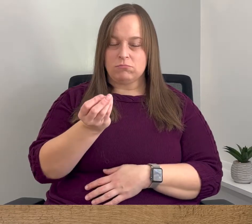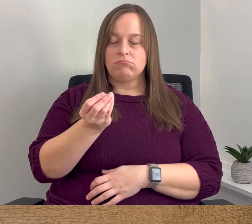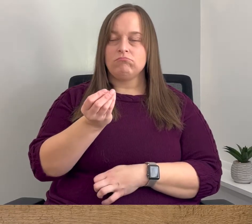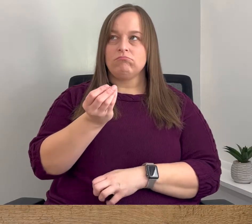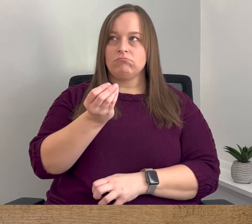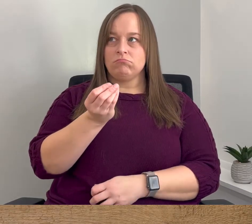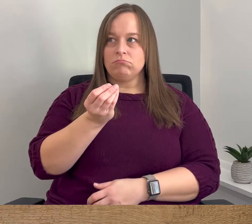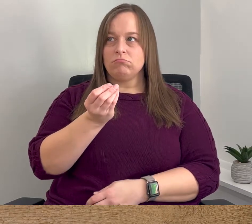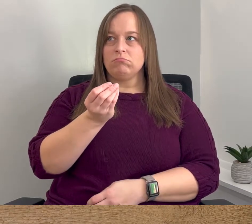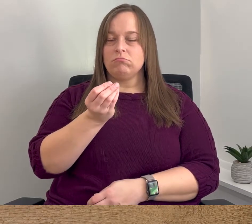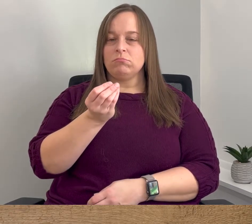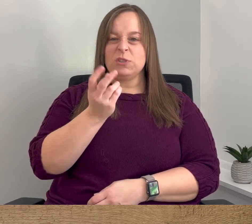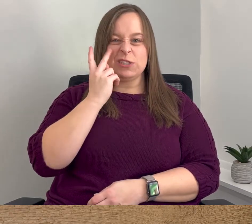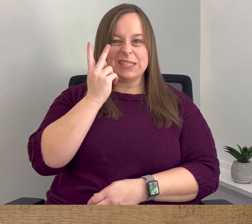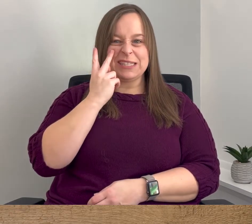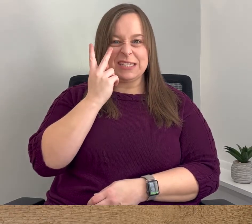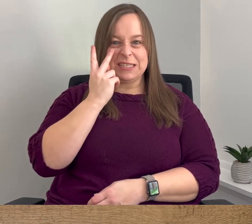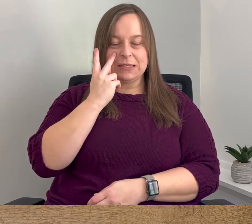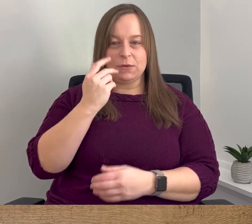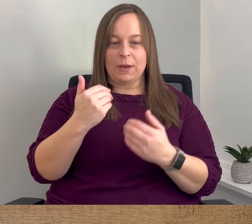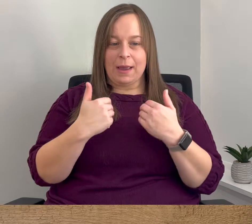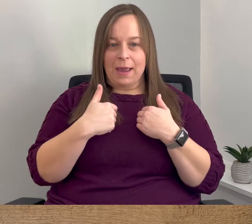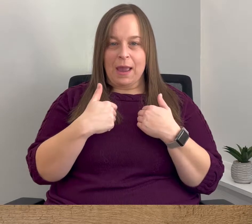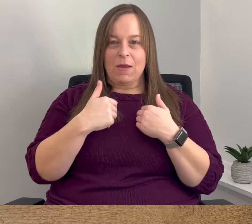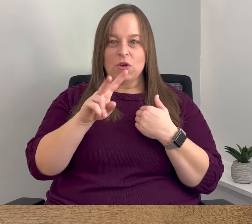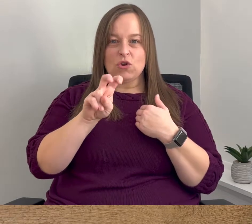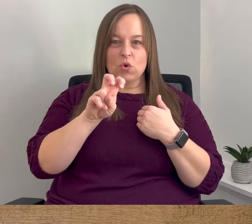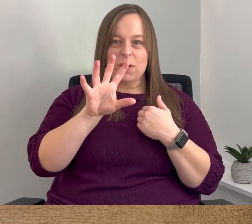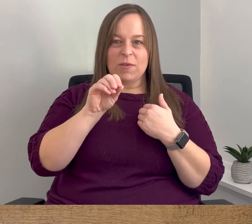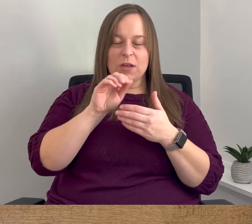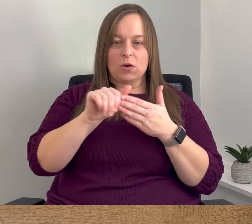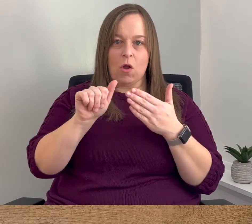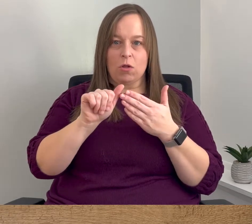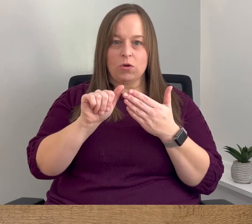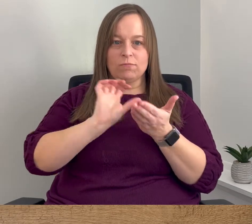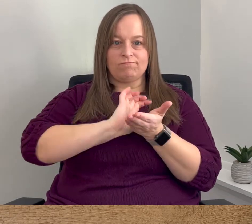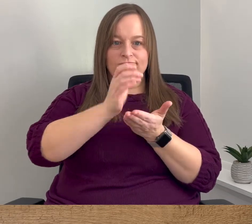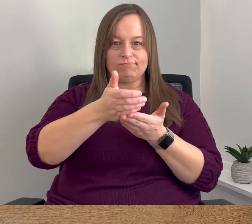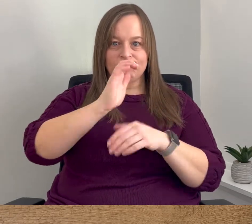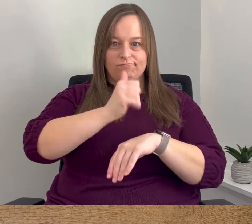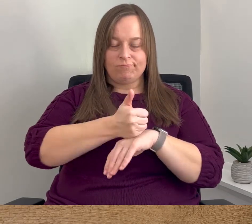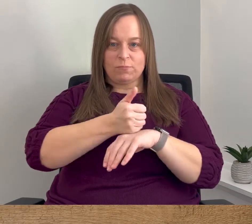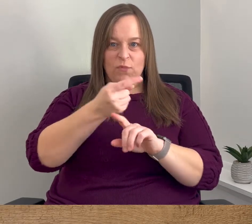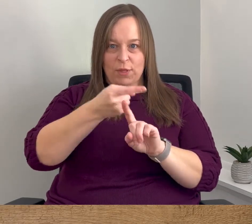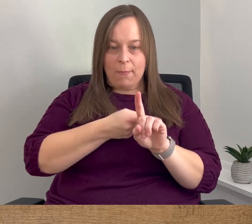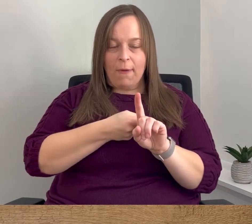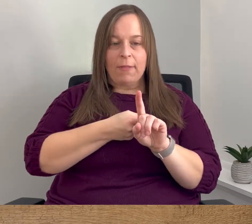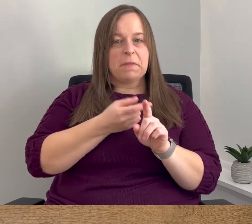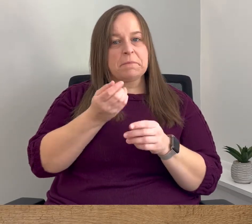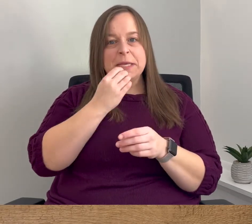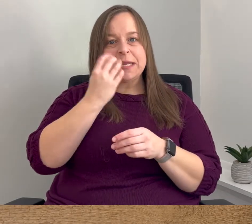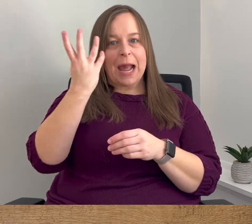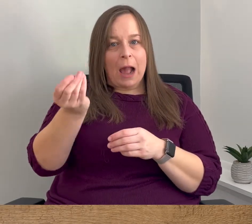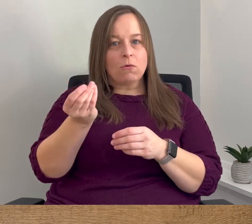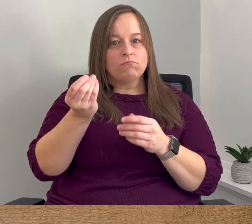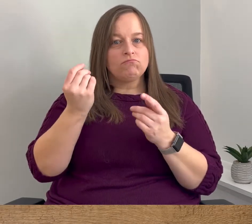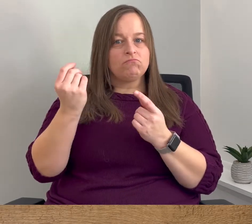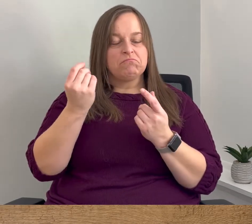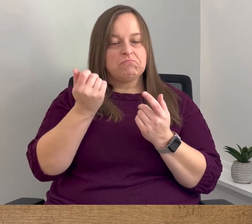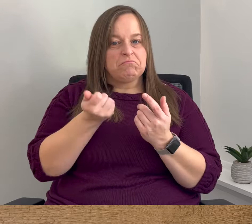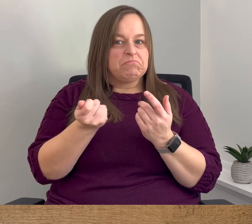is eating out. So you'll see that we have $250 allotted for the month. We've